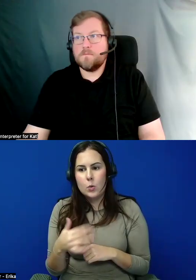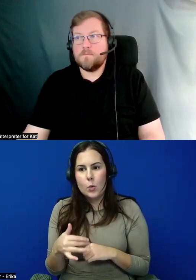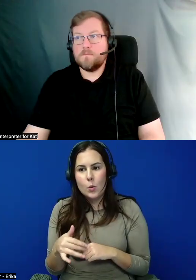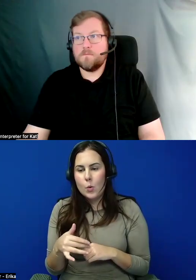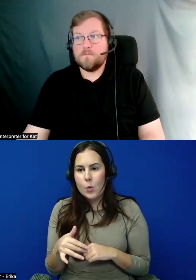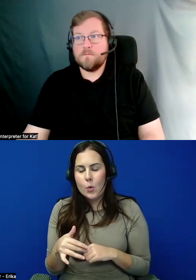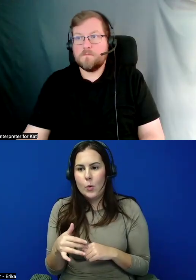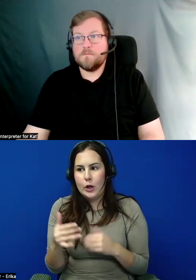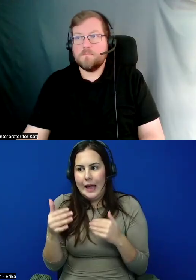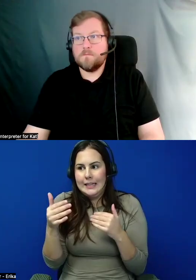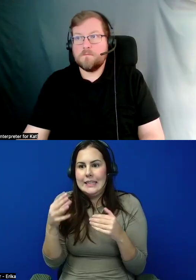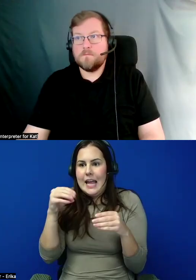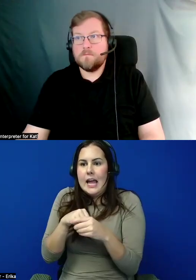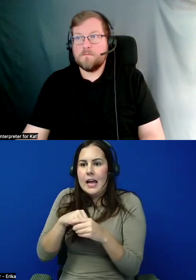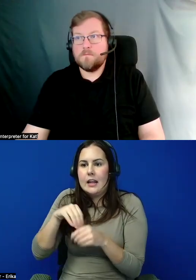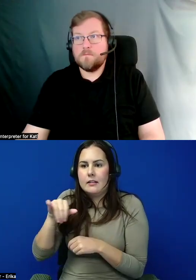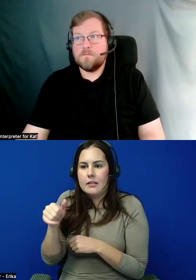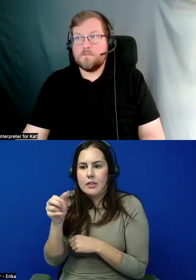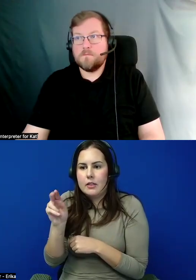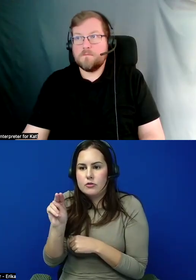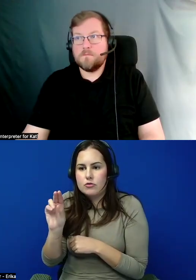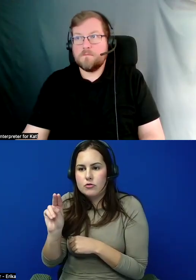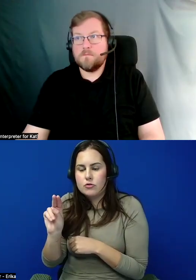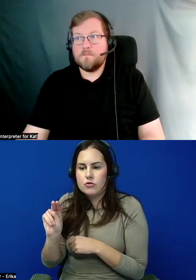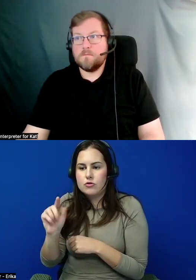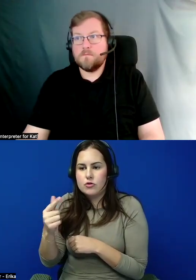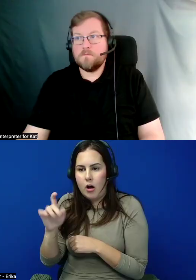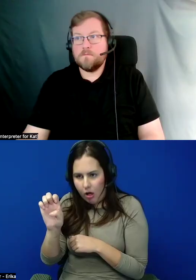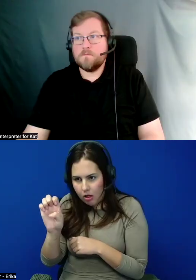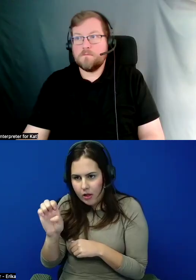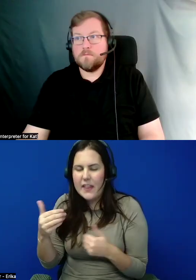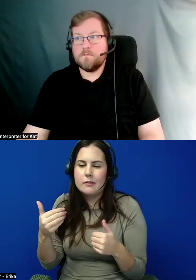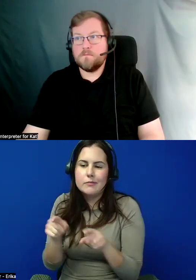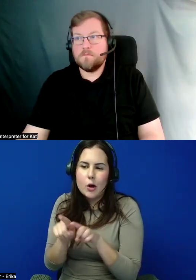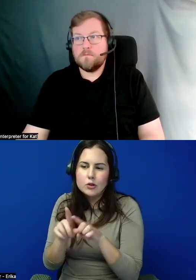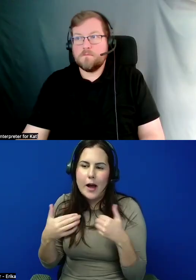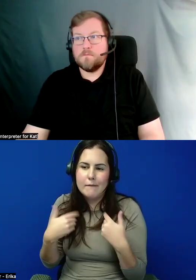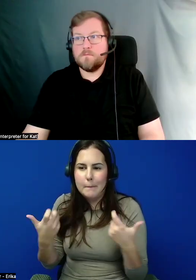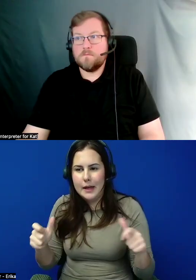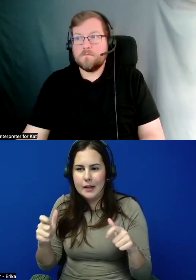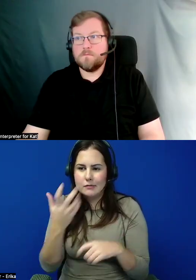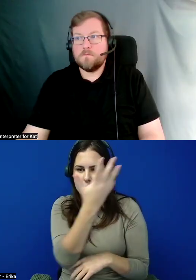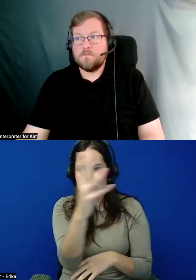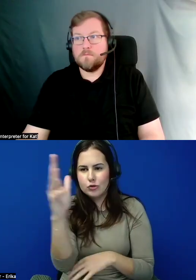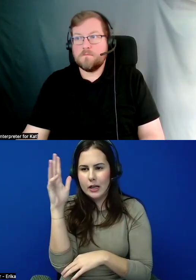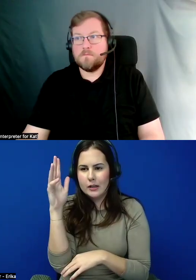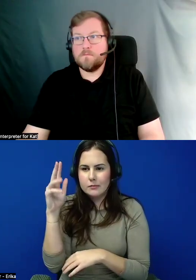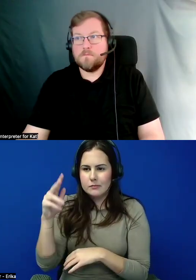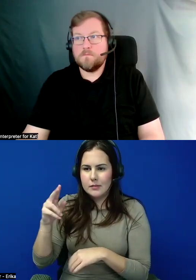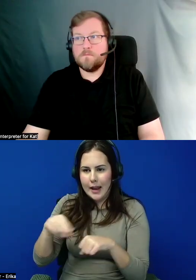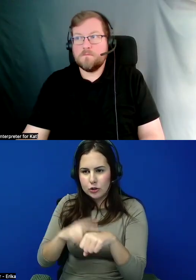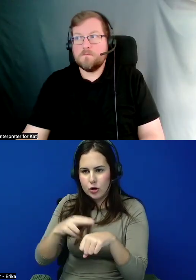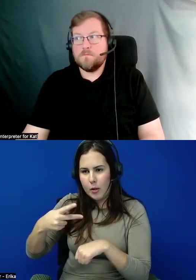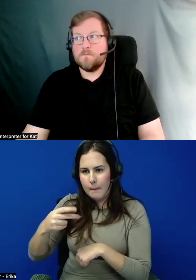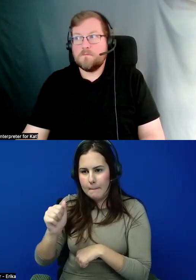the jungle, and also partially because there's a huge national park there that is intentionally uninhabited.